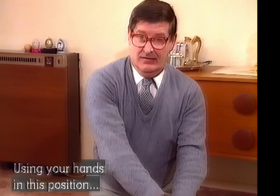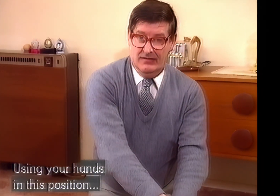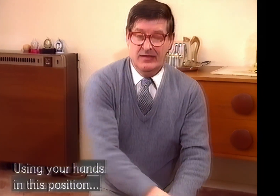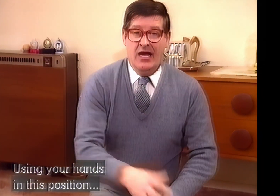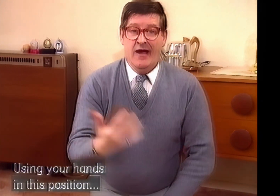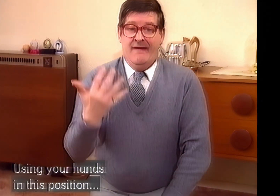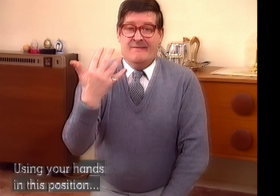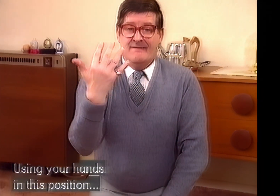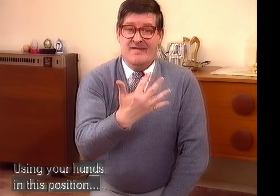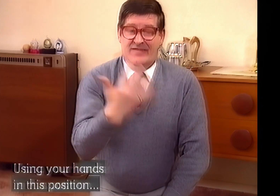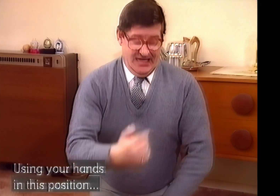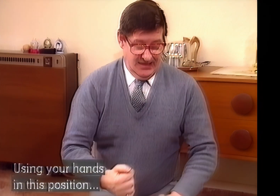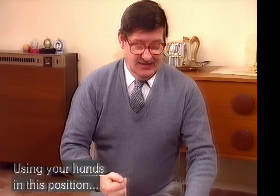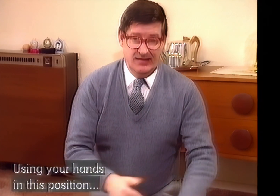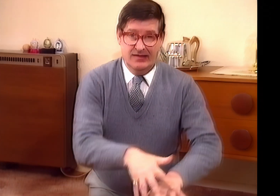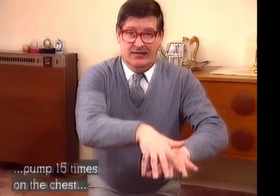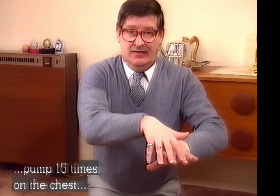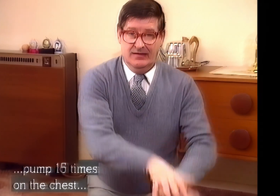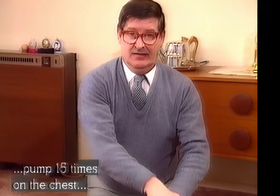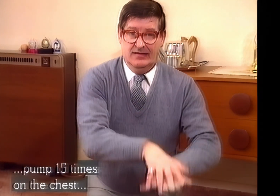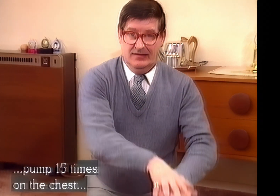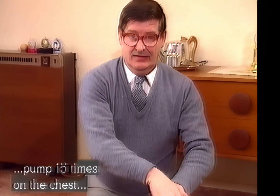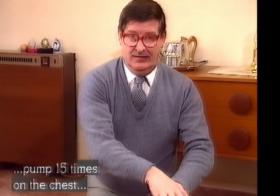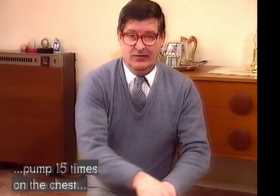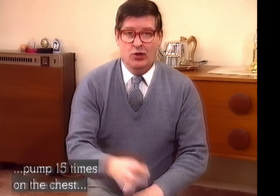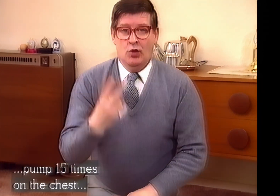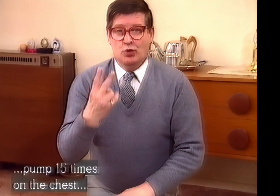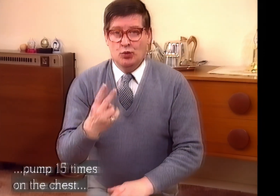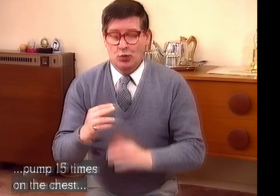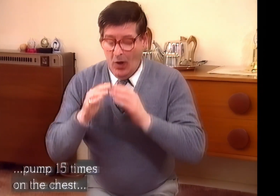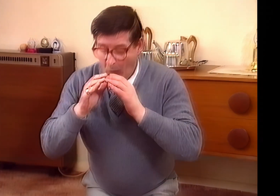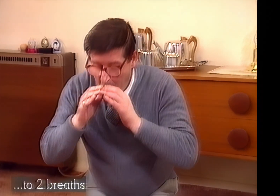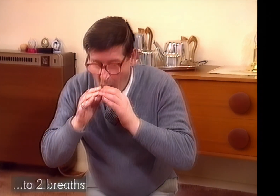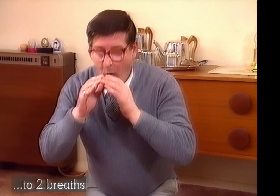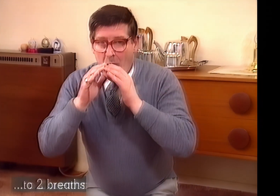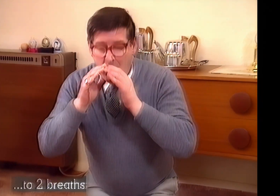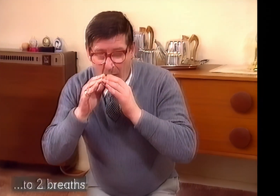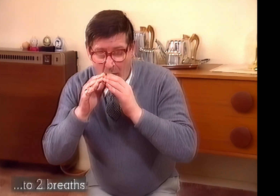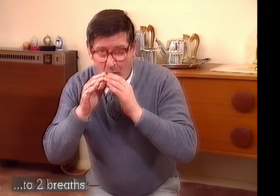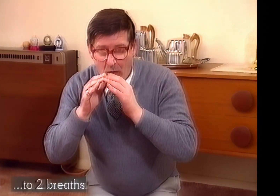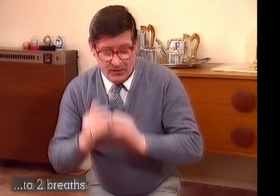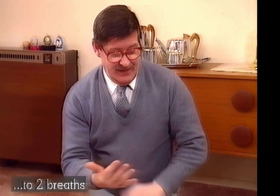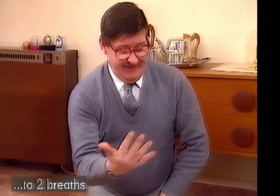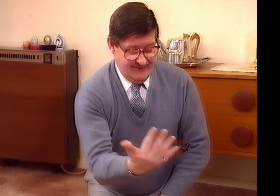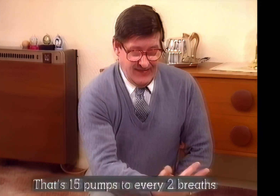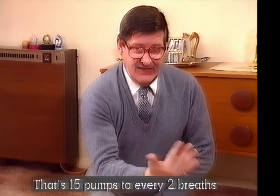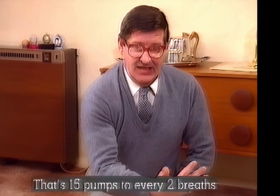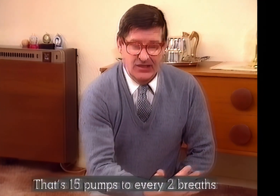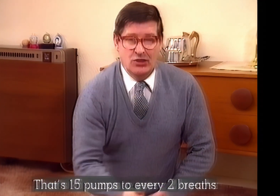Using your hand in this position, pump 15 times on the chest to 2 breaths. That's 15